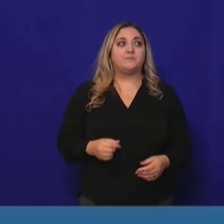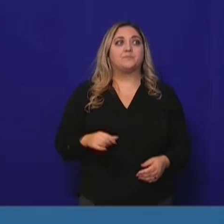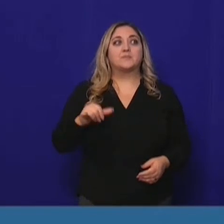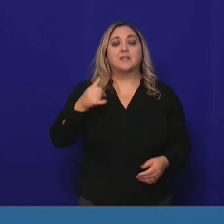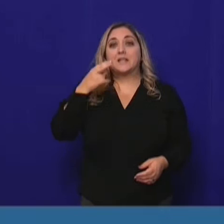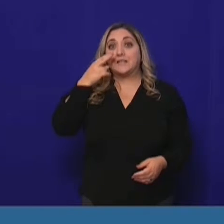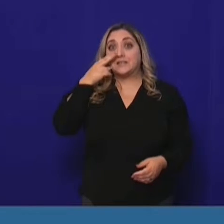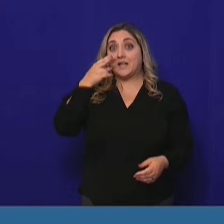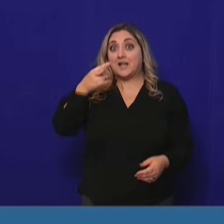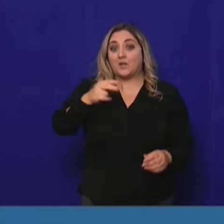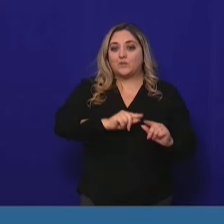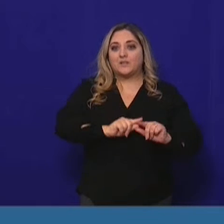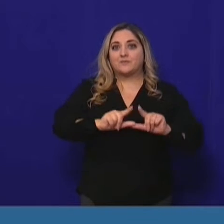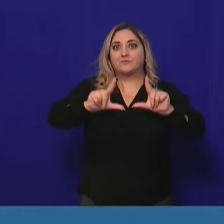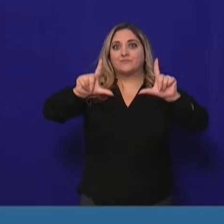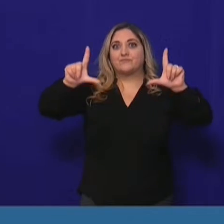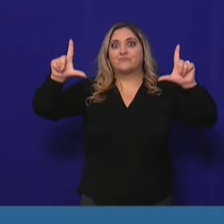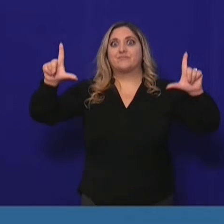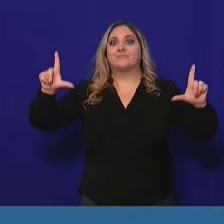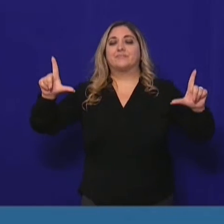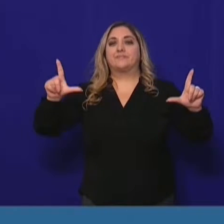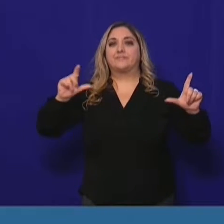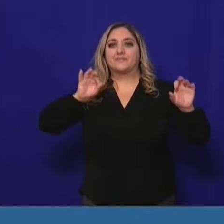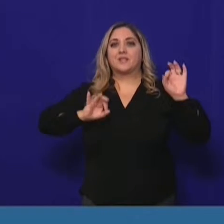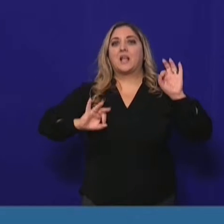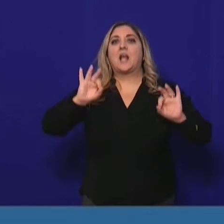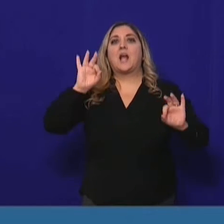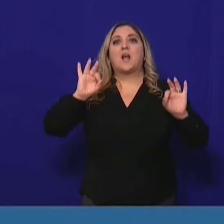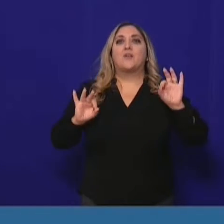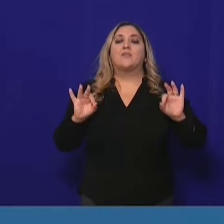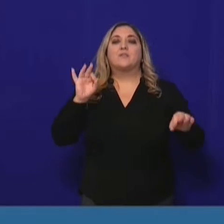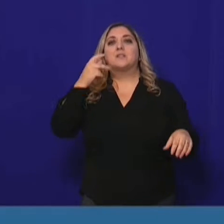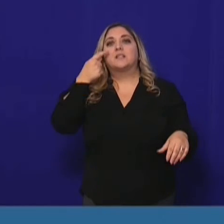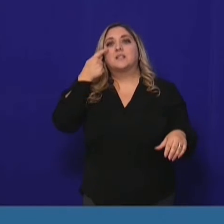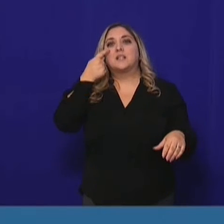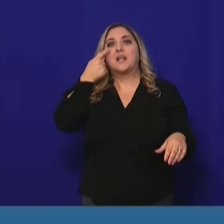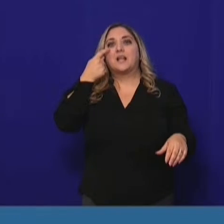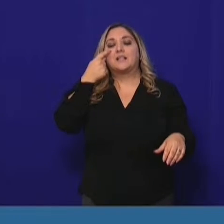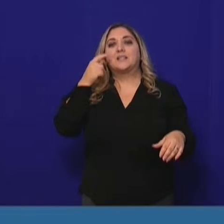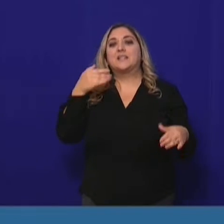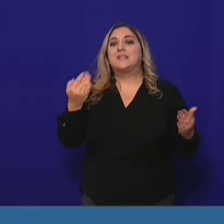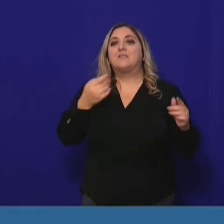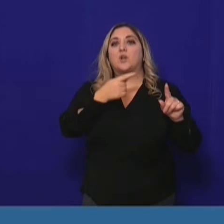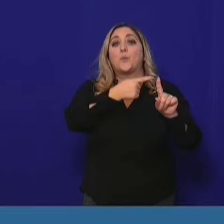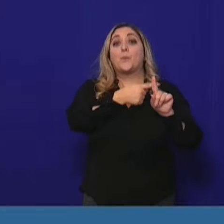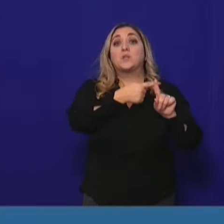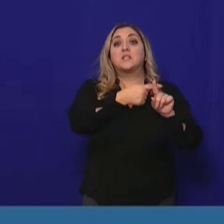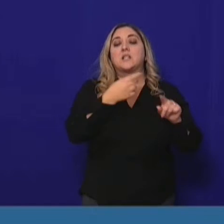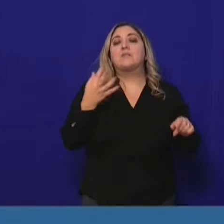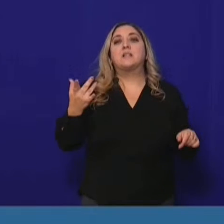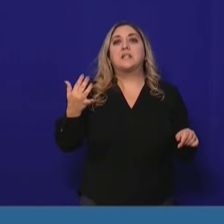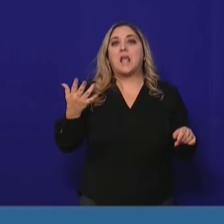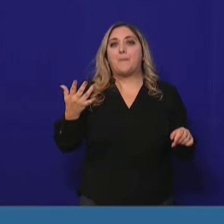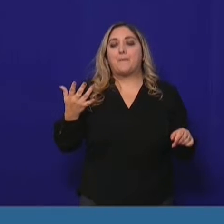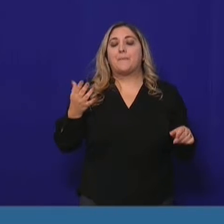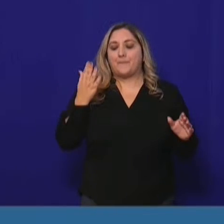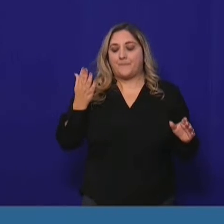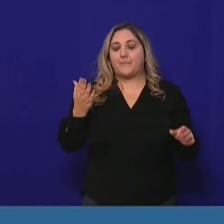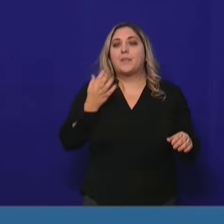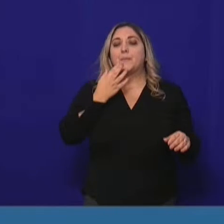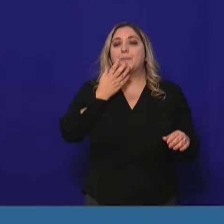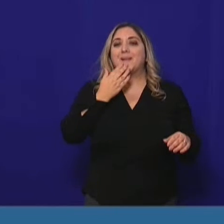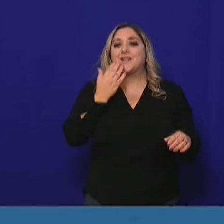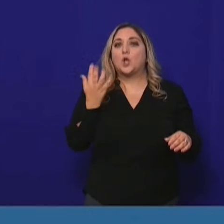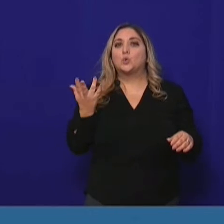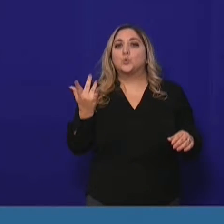din il-graf x'qiegħed jiġri, rajna stampa ta' il-positivity rate x'jiġri, ġifri meta jkollok in-numru